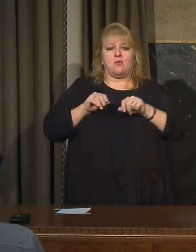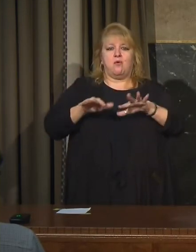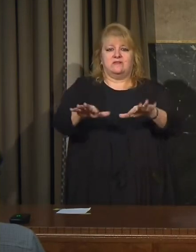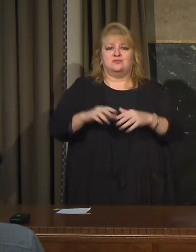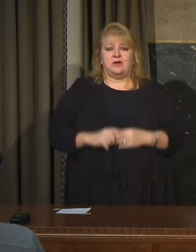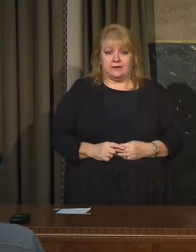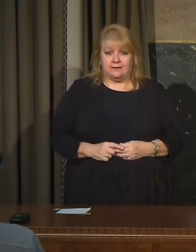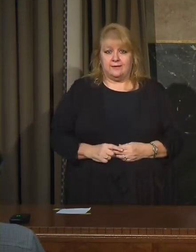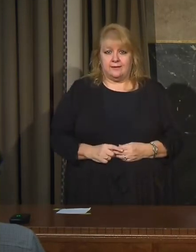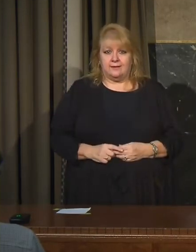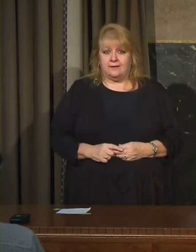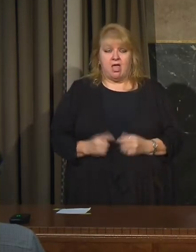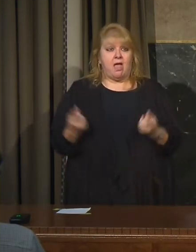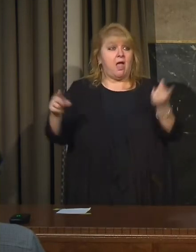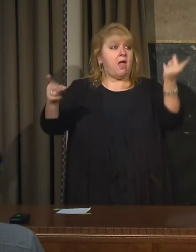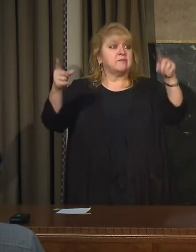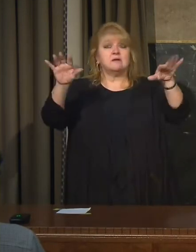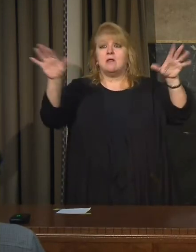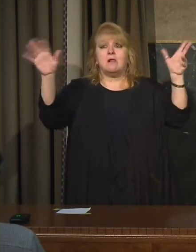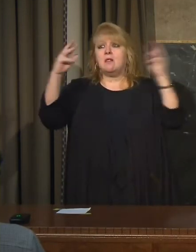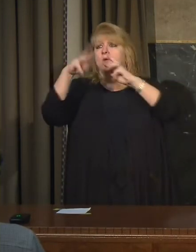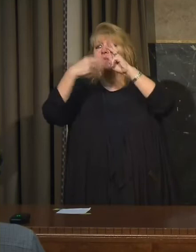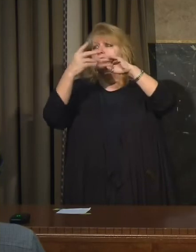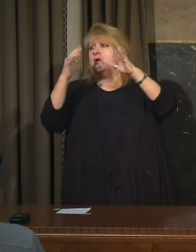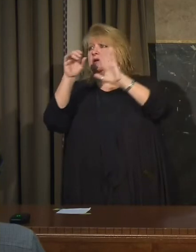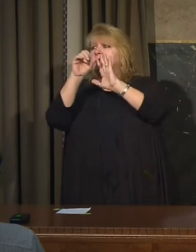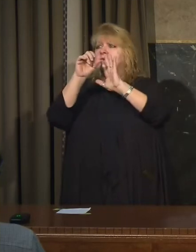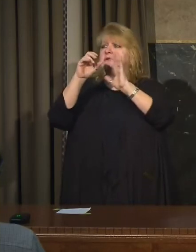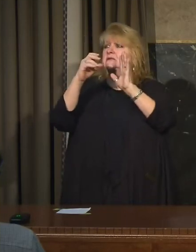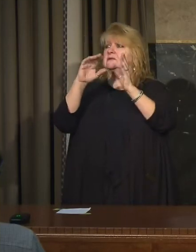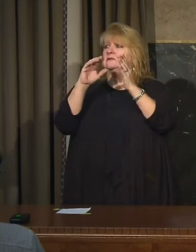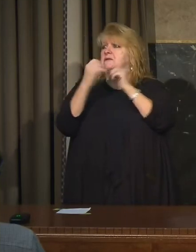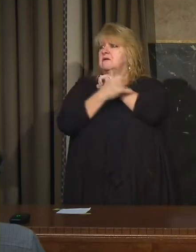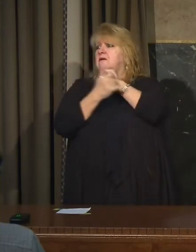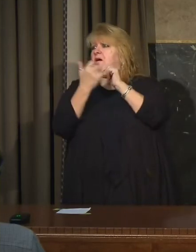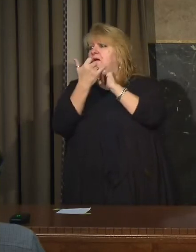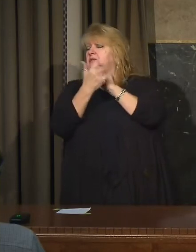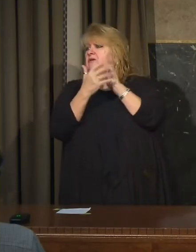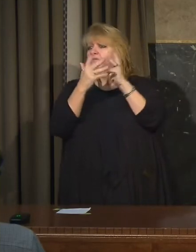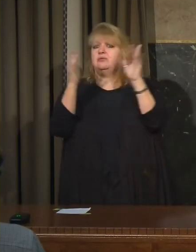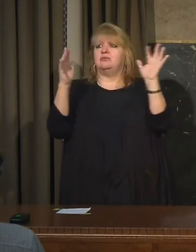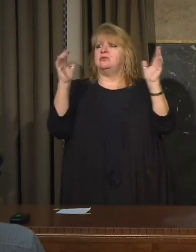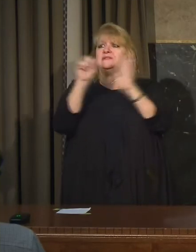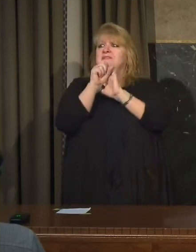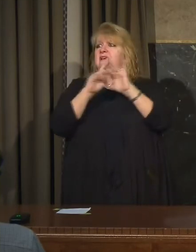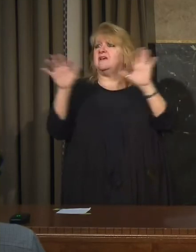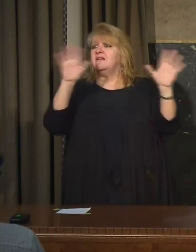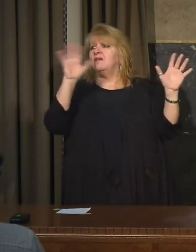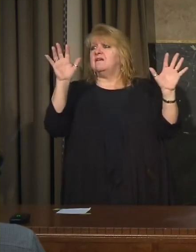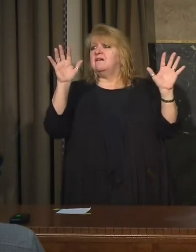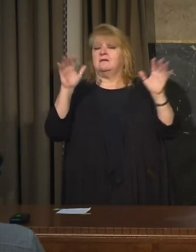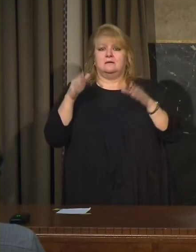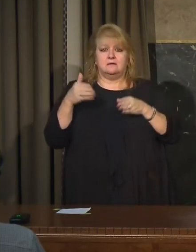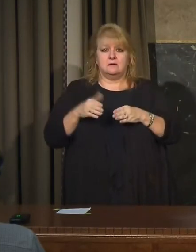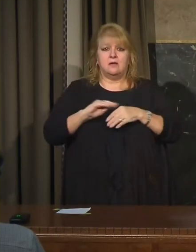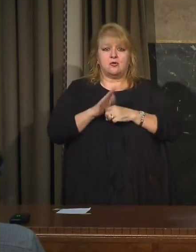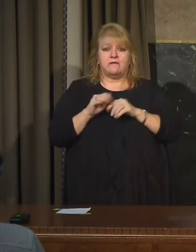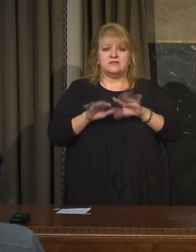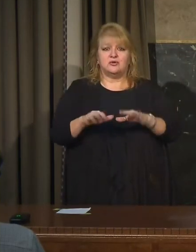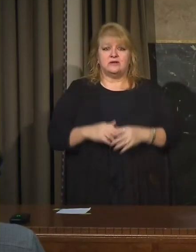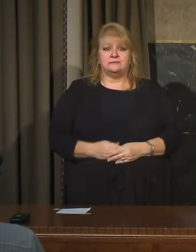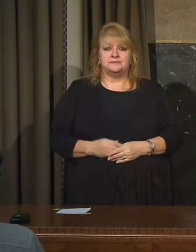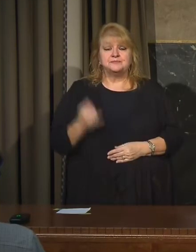to take recognition of that. If you look on the dashboard today, you'll see the map